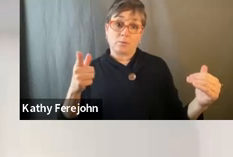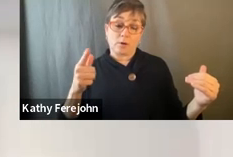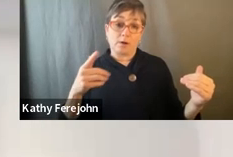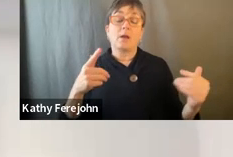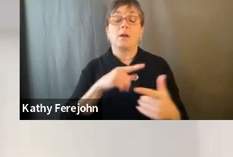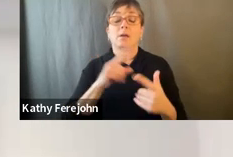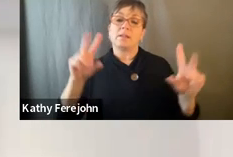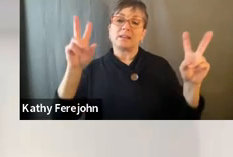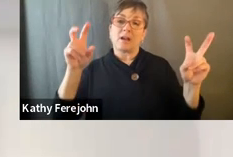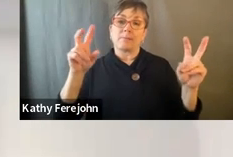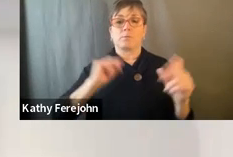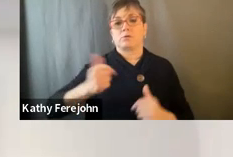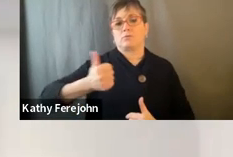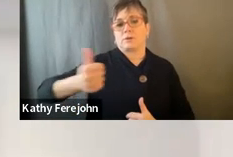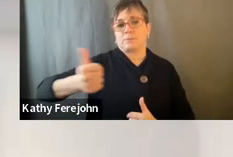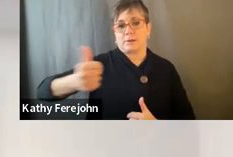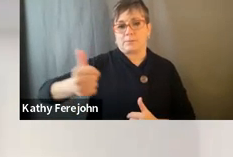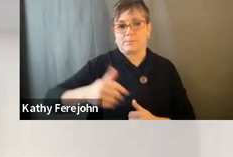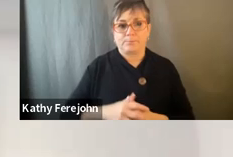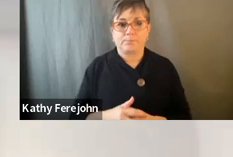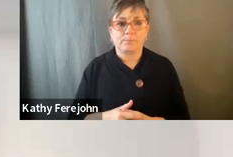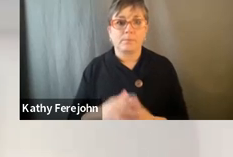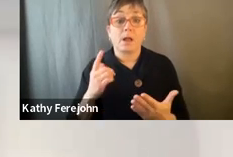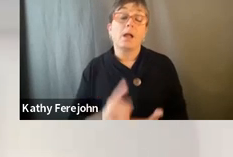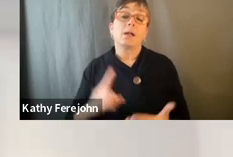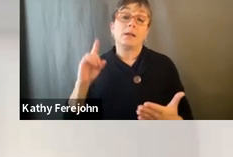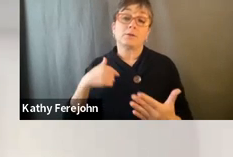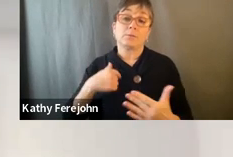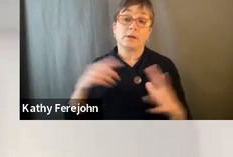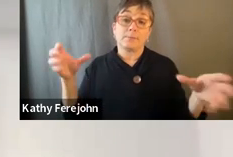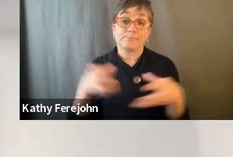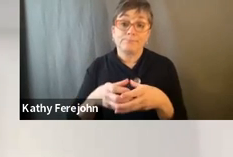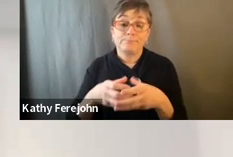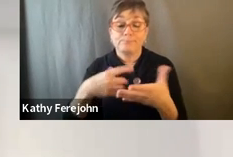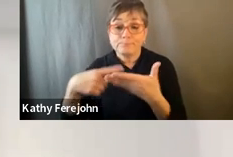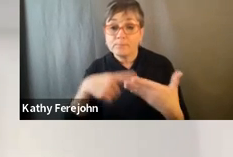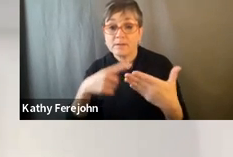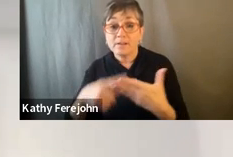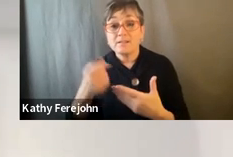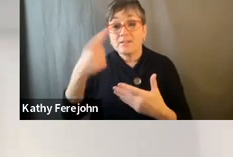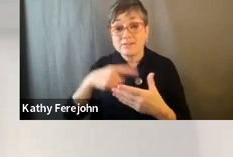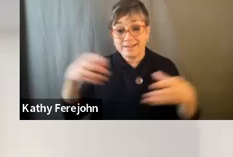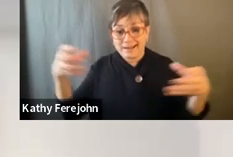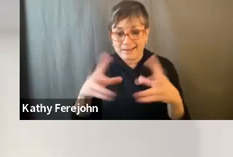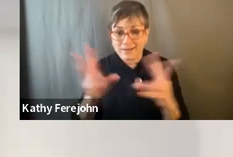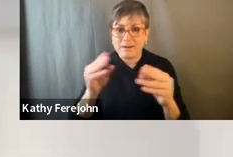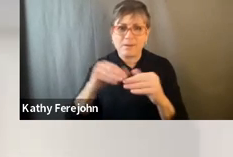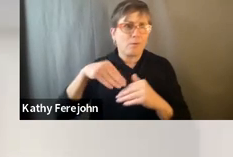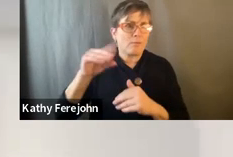Just last week, I met with an organization and there were over 100 people on that call, just